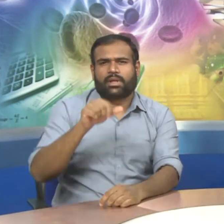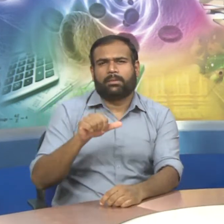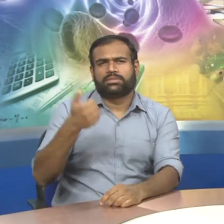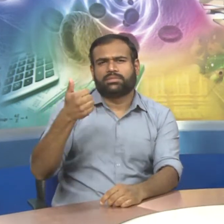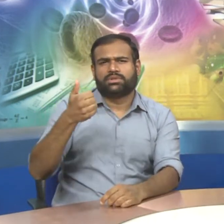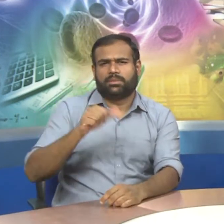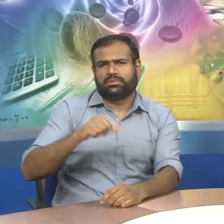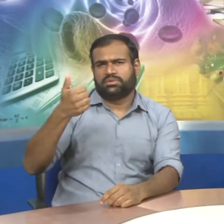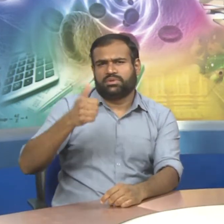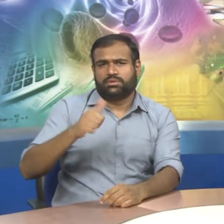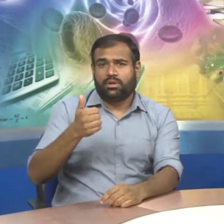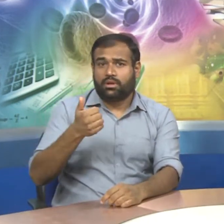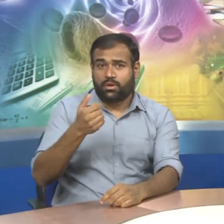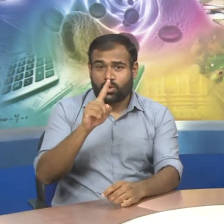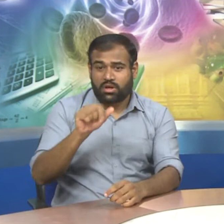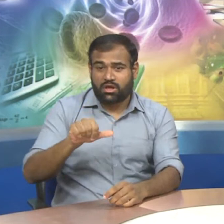Now this is another word, pass.